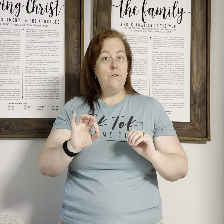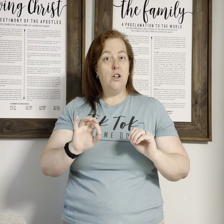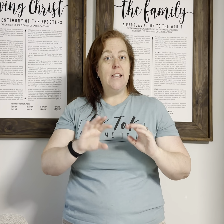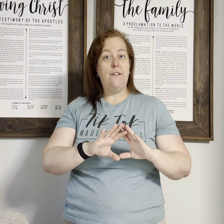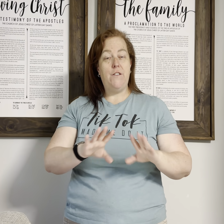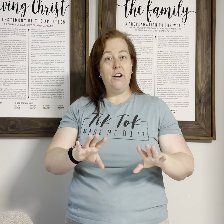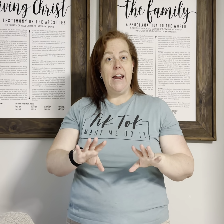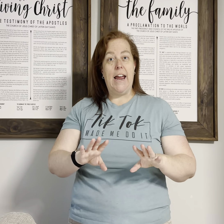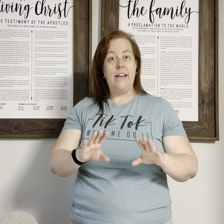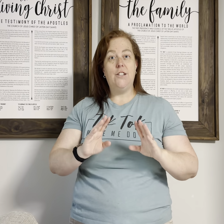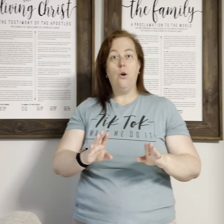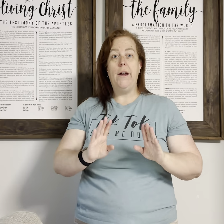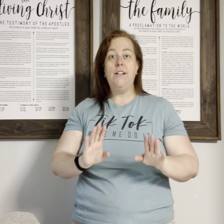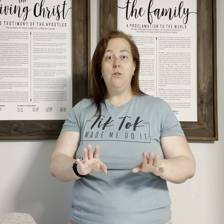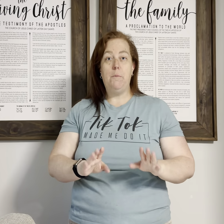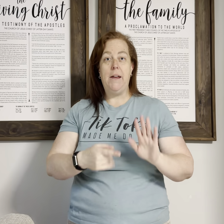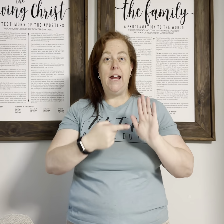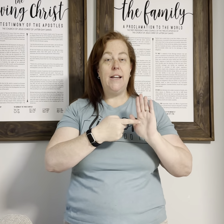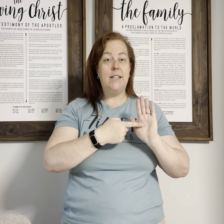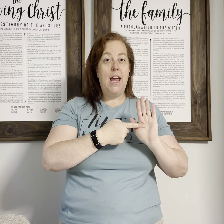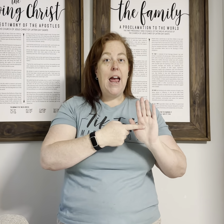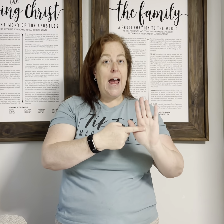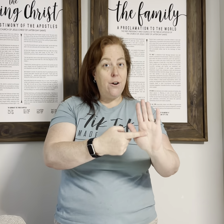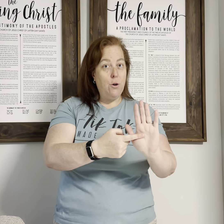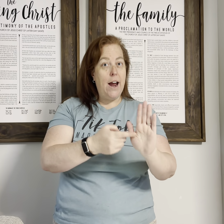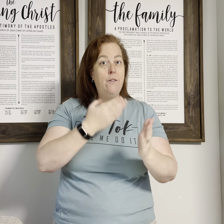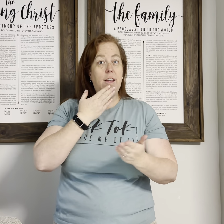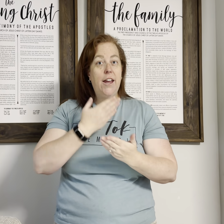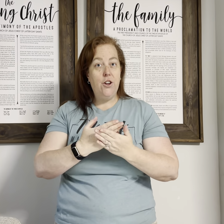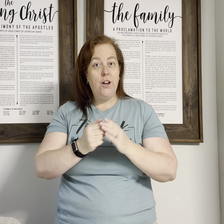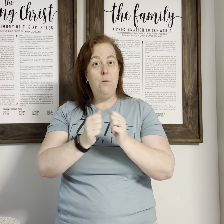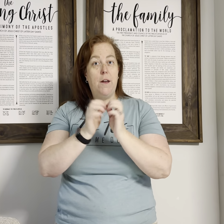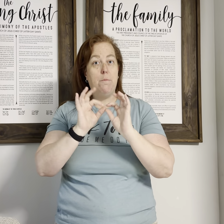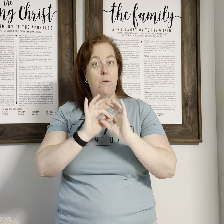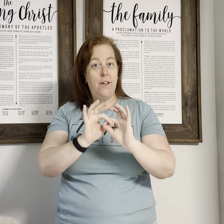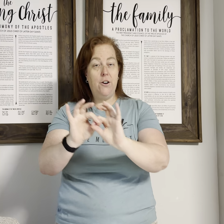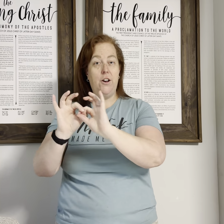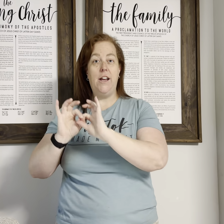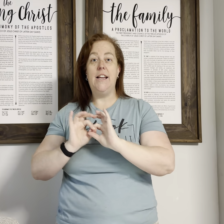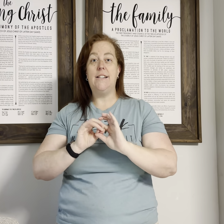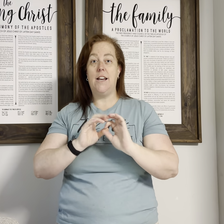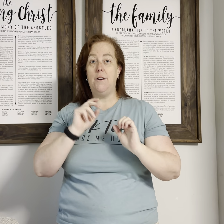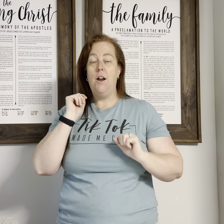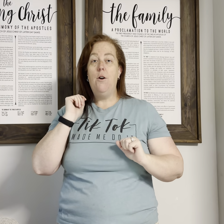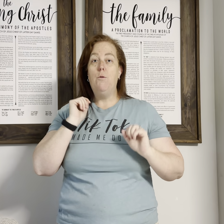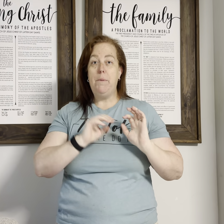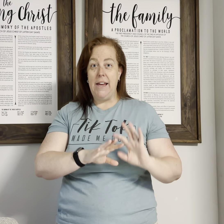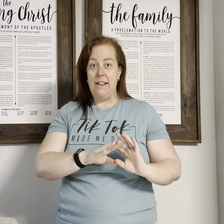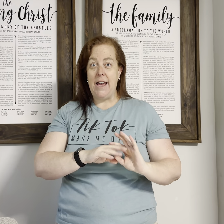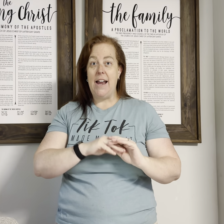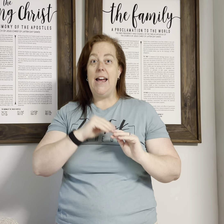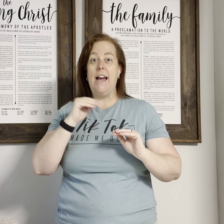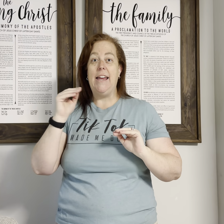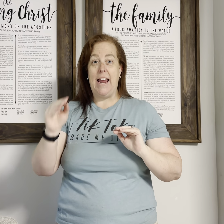verse, at the very end, it's going to repeat, and crown thy good with brotherhood. It's going to repeat that again